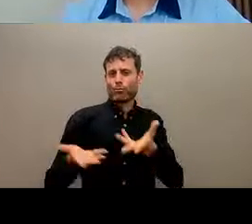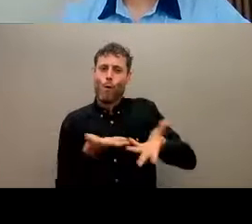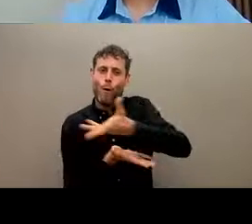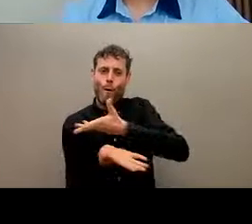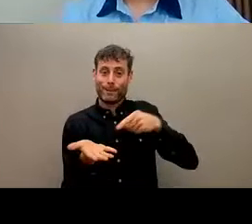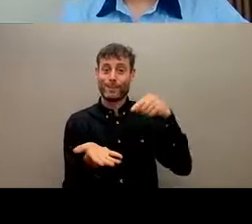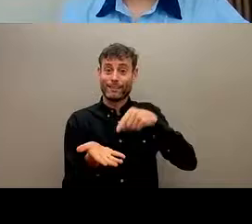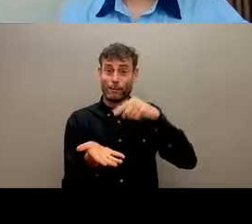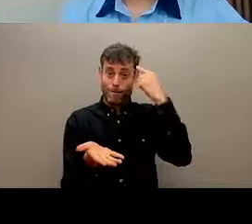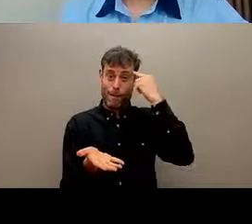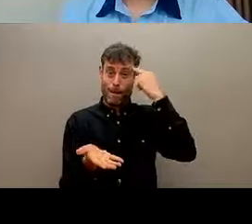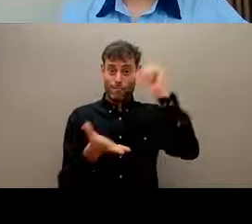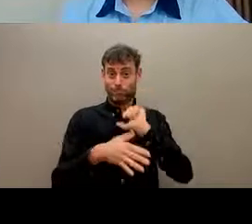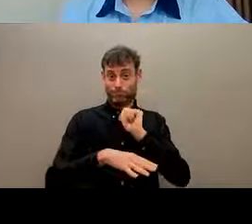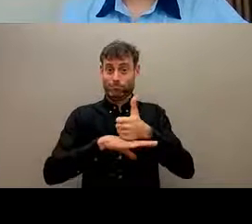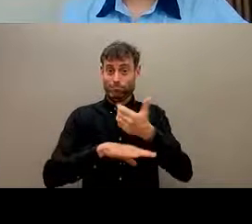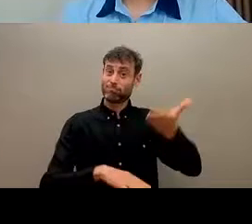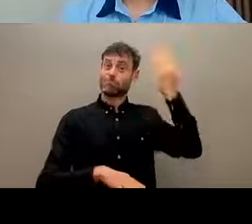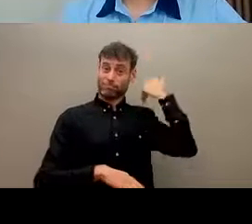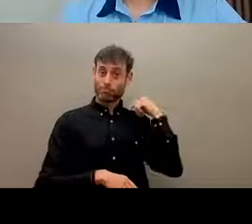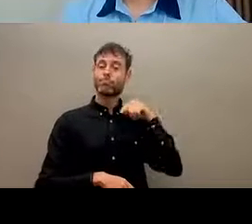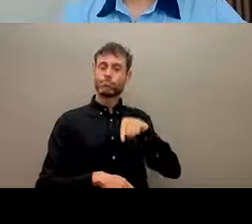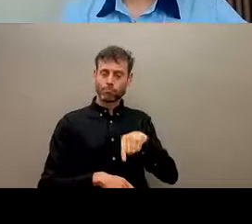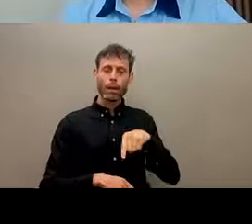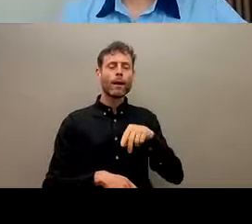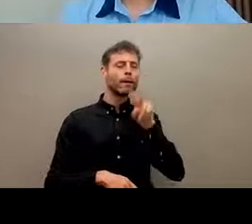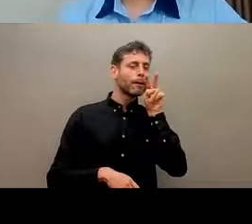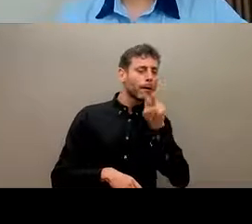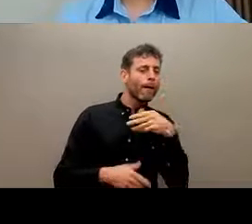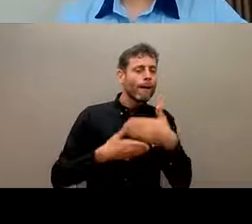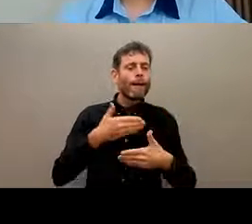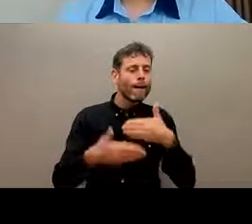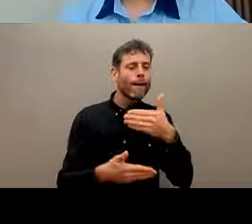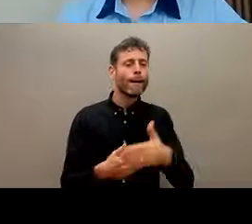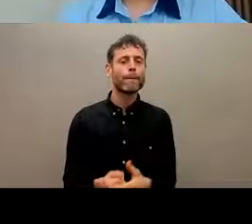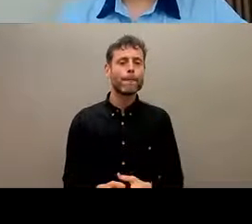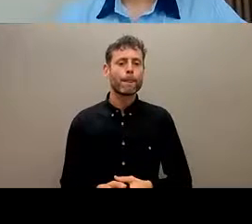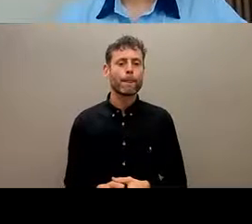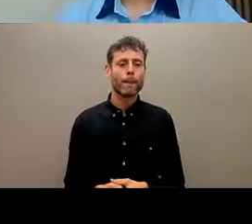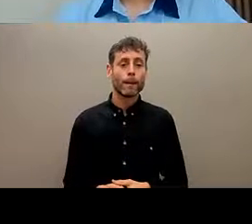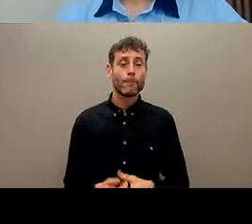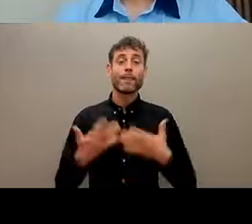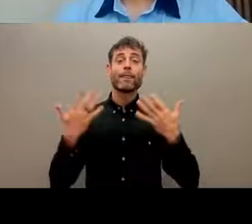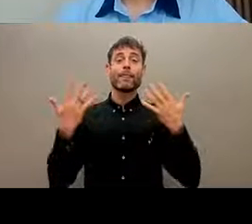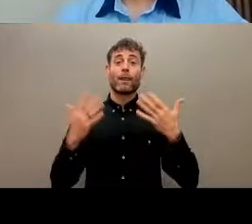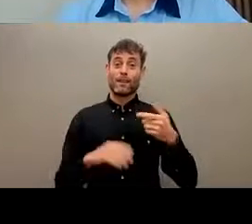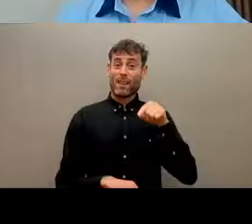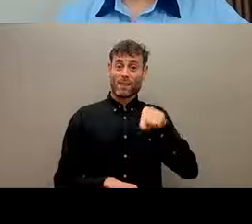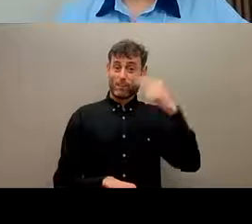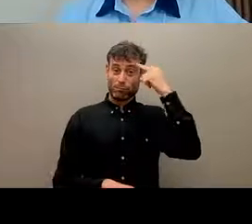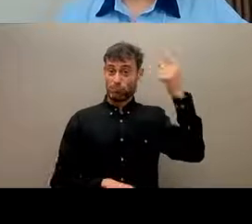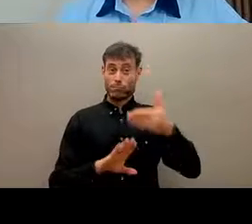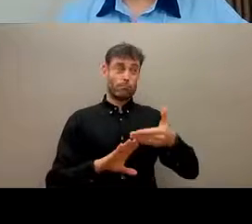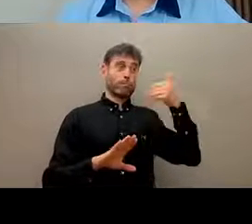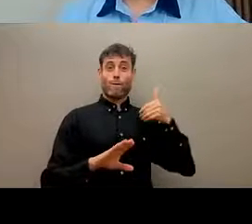of the pandemic. But now, given the fact that it has so many benefits and advantages, it allows